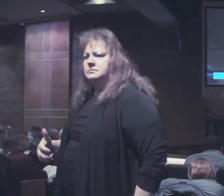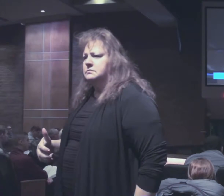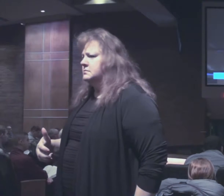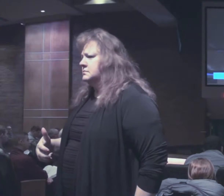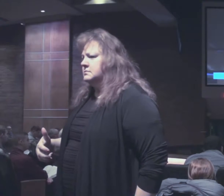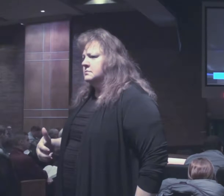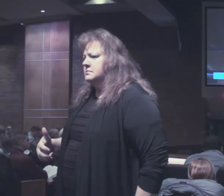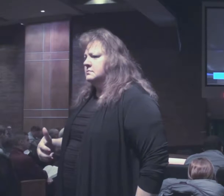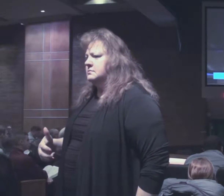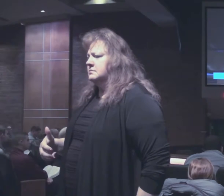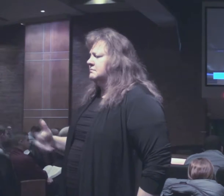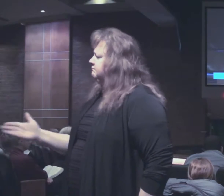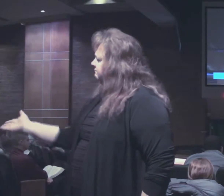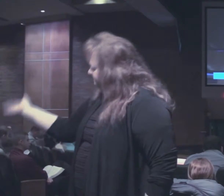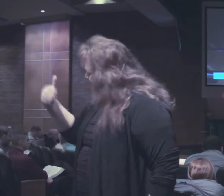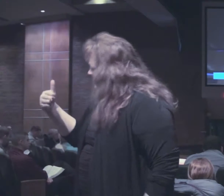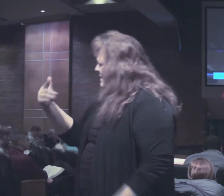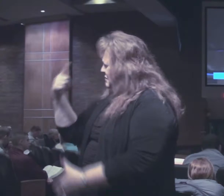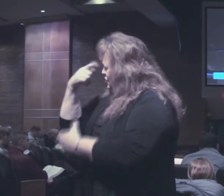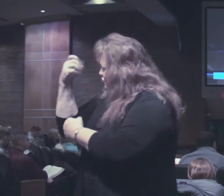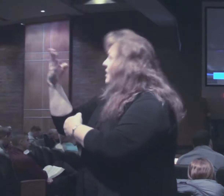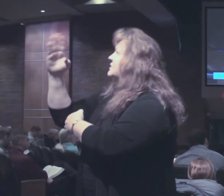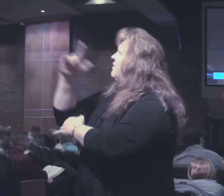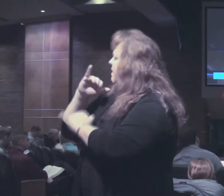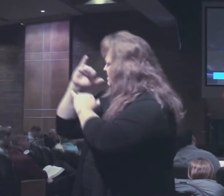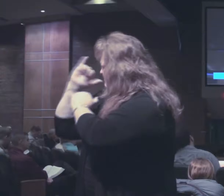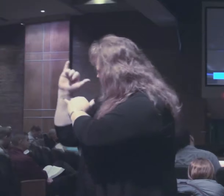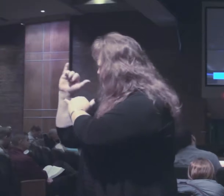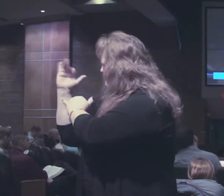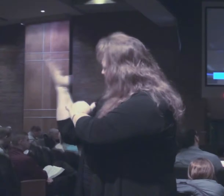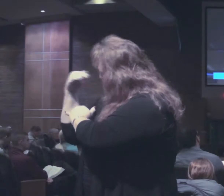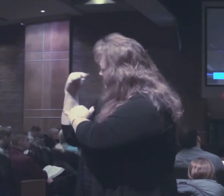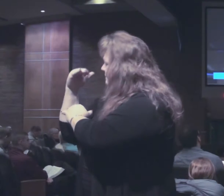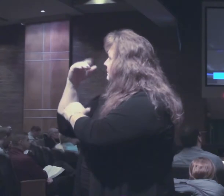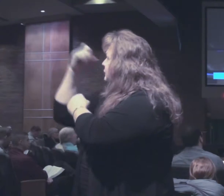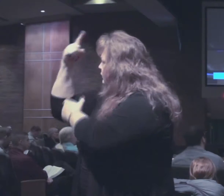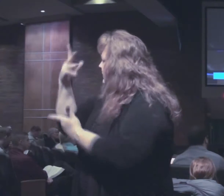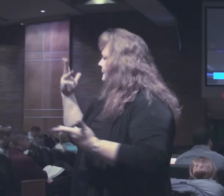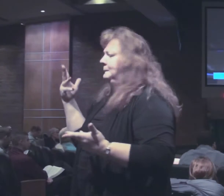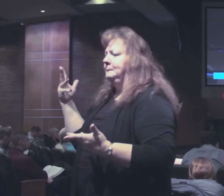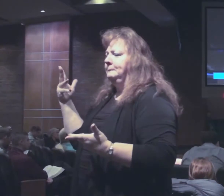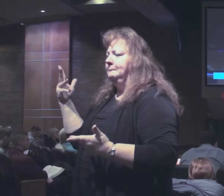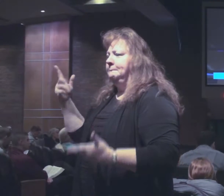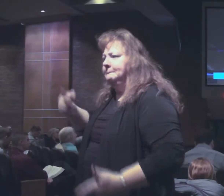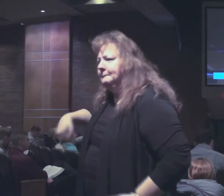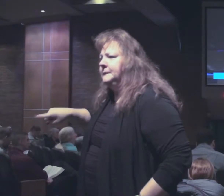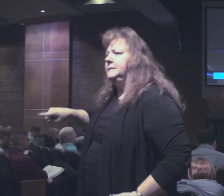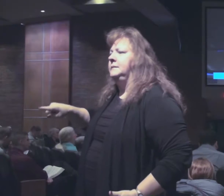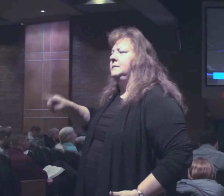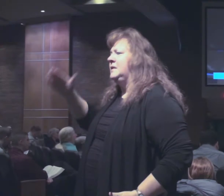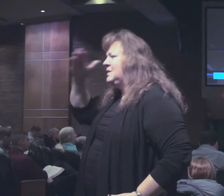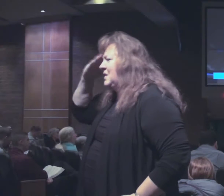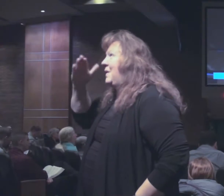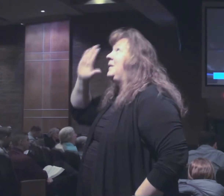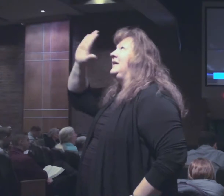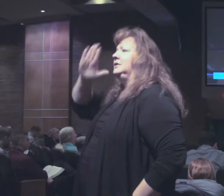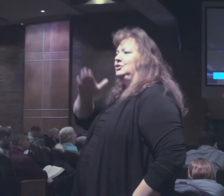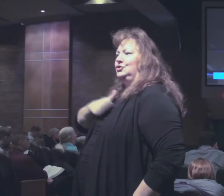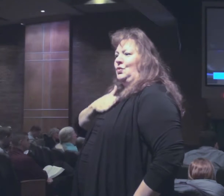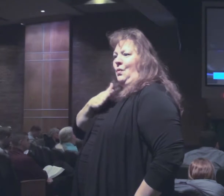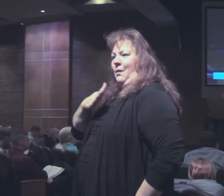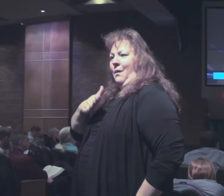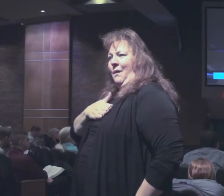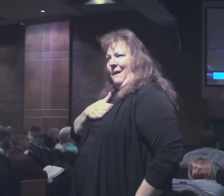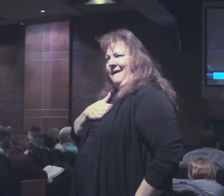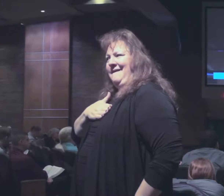he calls them to come and trust in the God that he serves so that they can know the joy